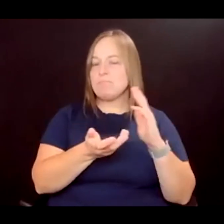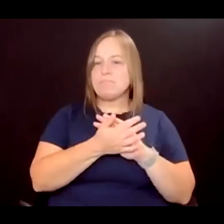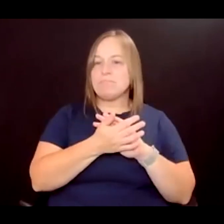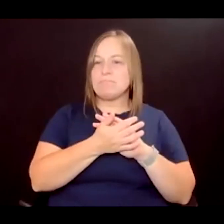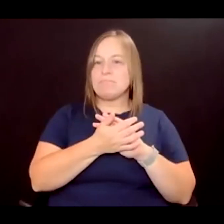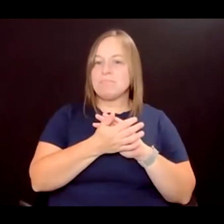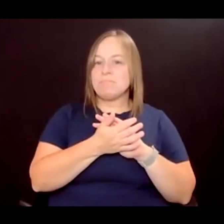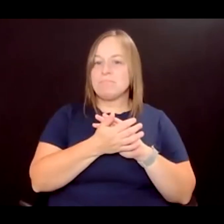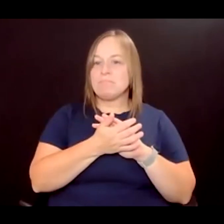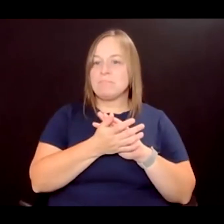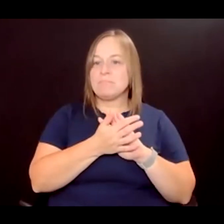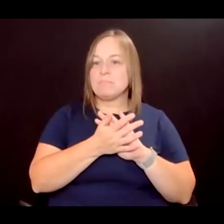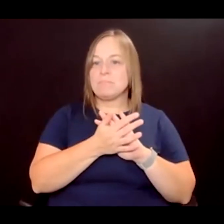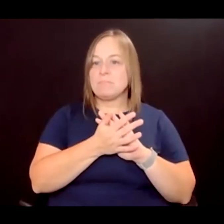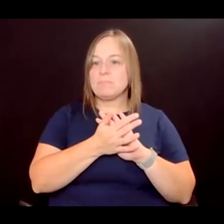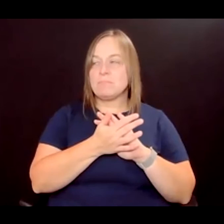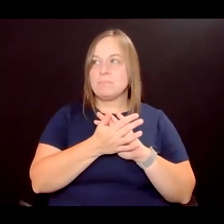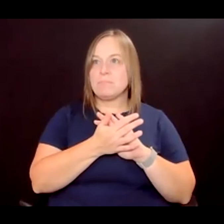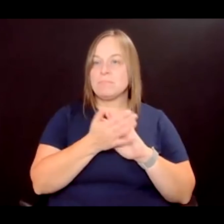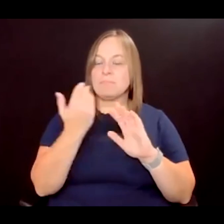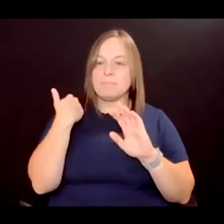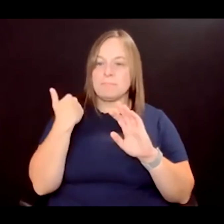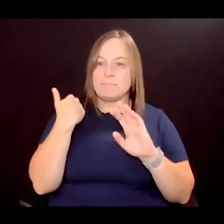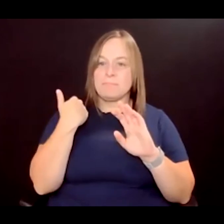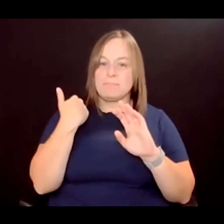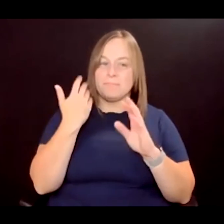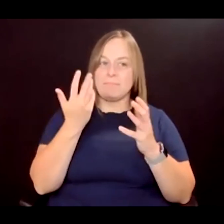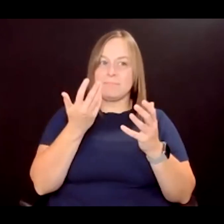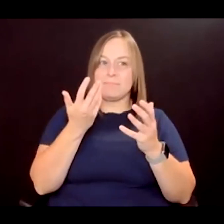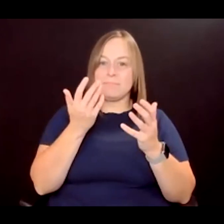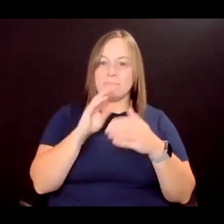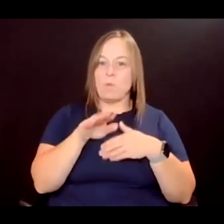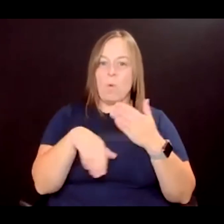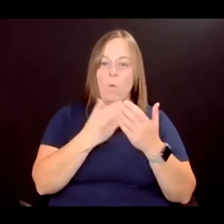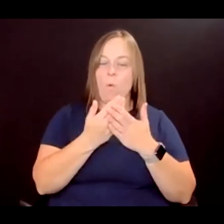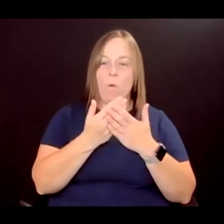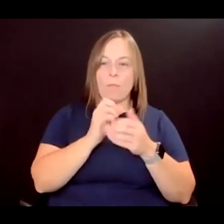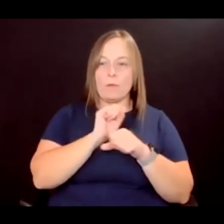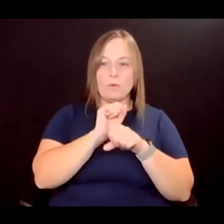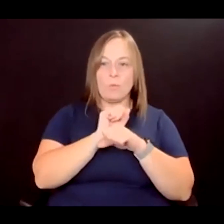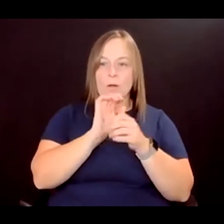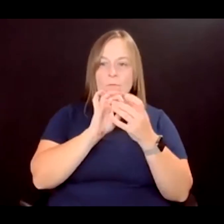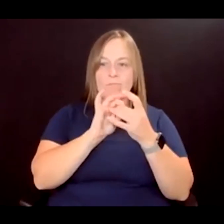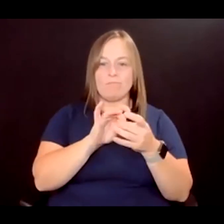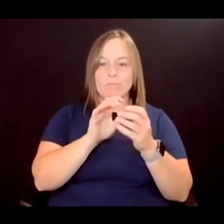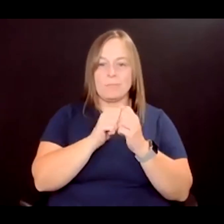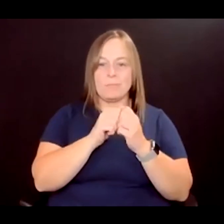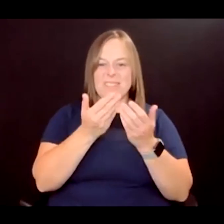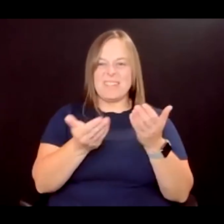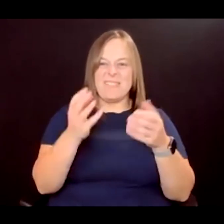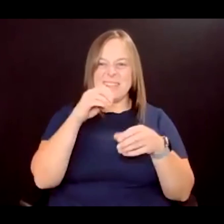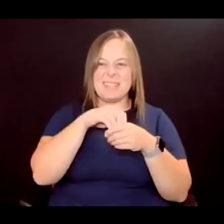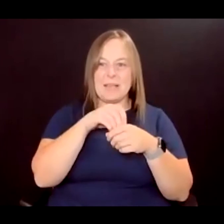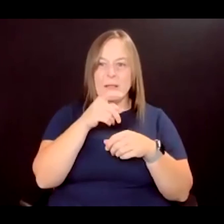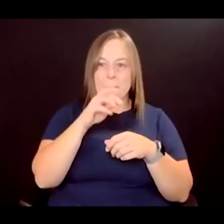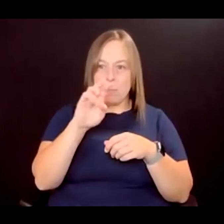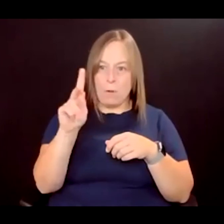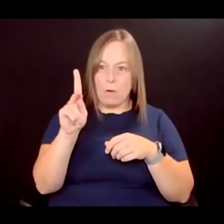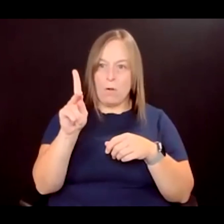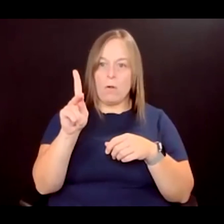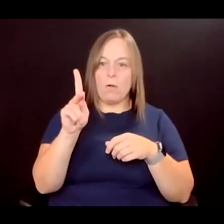it's staggering, of wasteful spending in the city of Albany, and also spending on things that provide